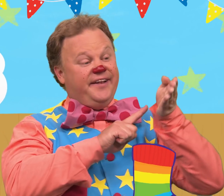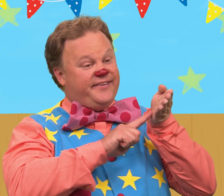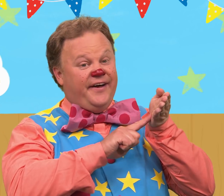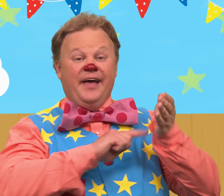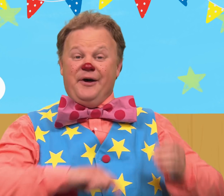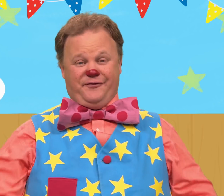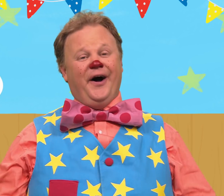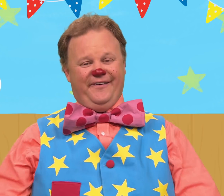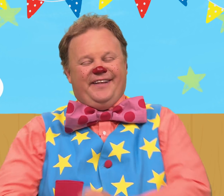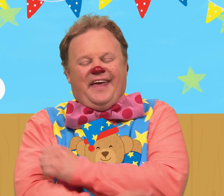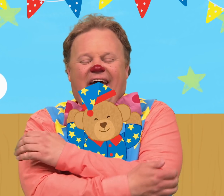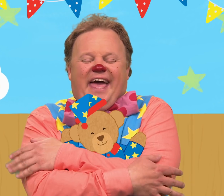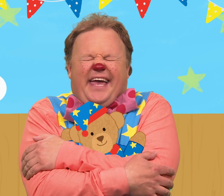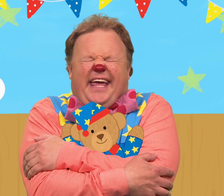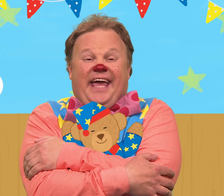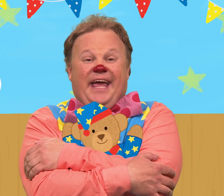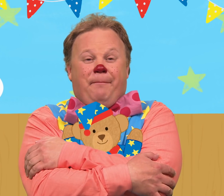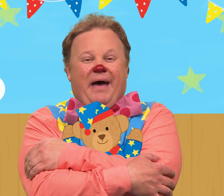T for a teddy bear.